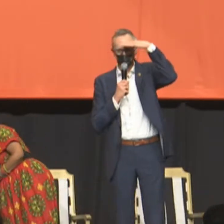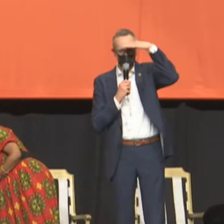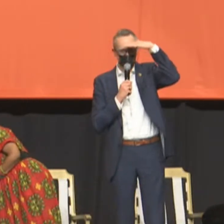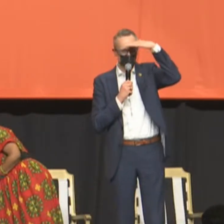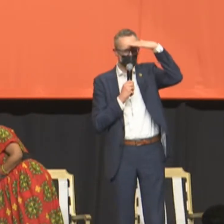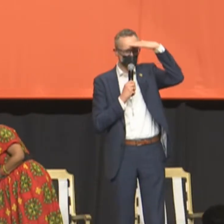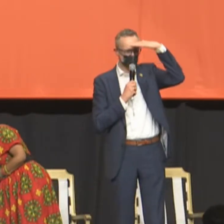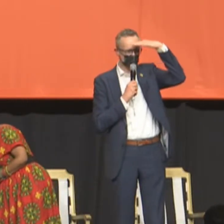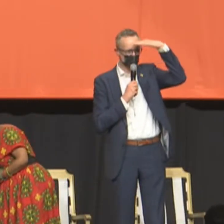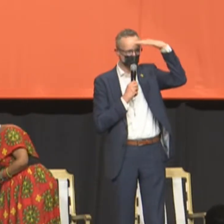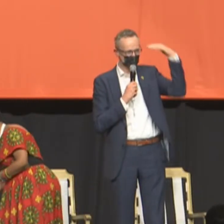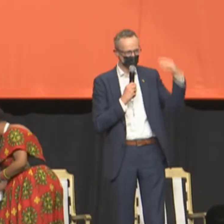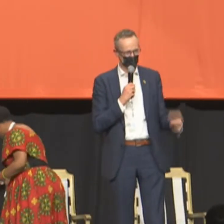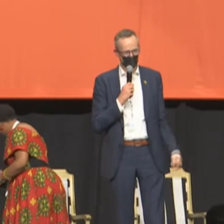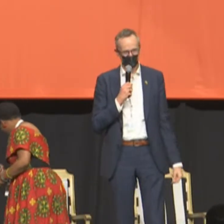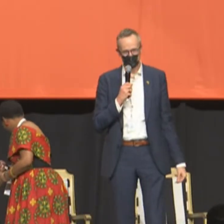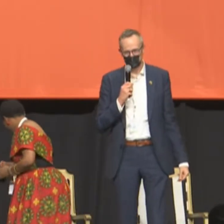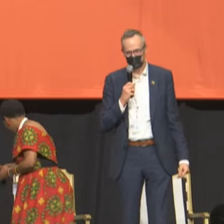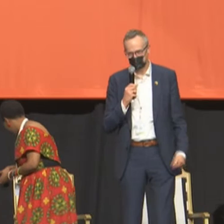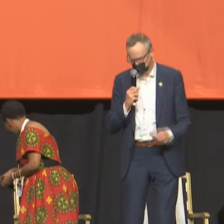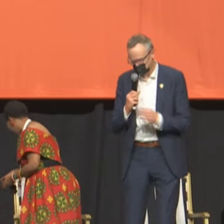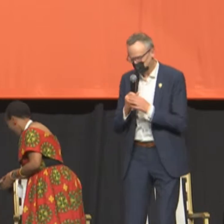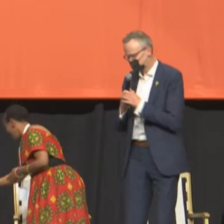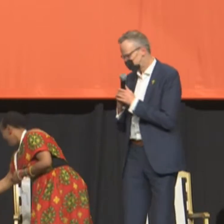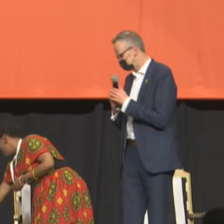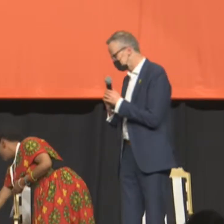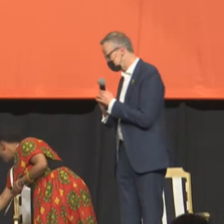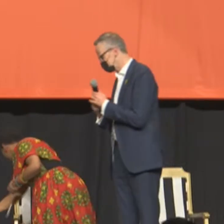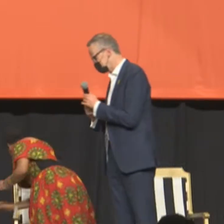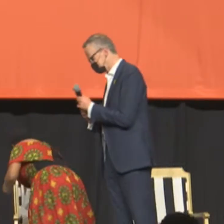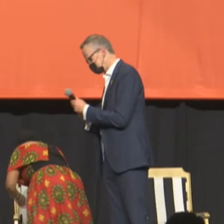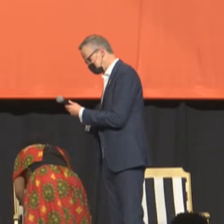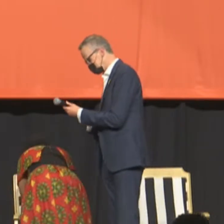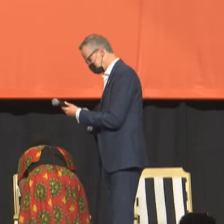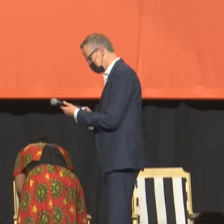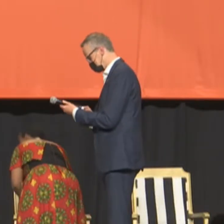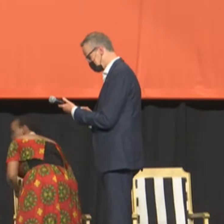certificate. Congratulations to all of you. Thank you.